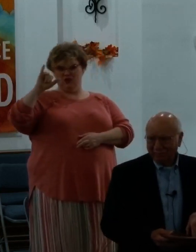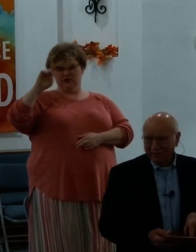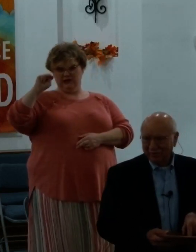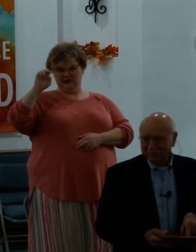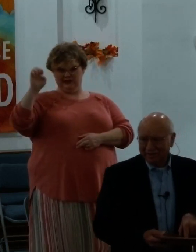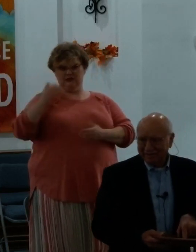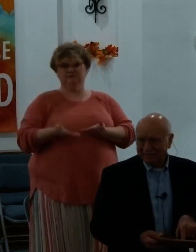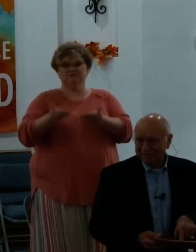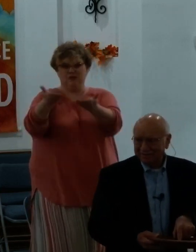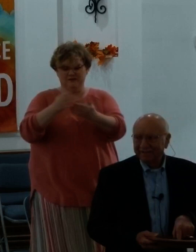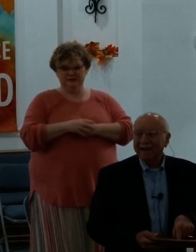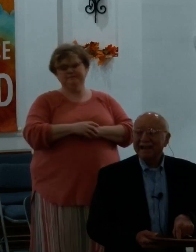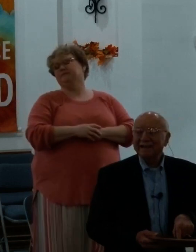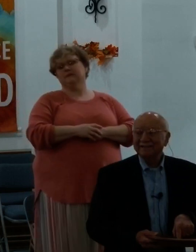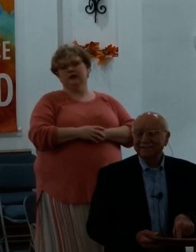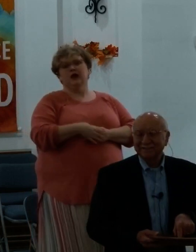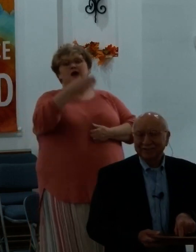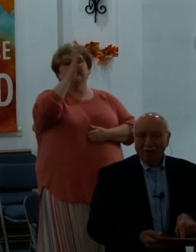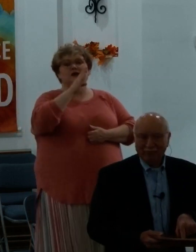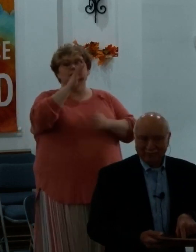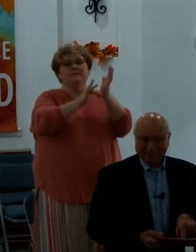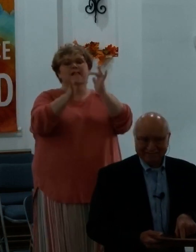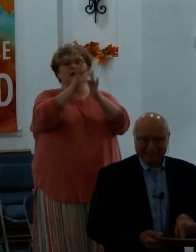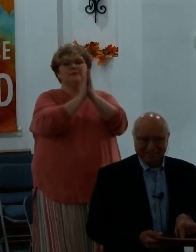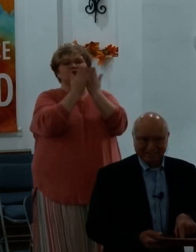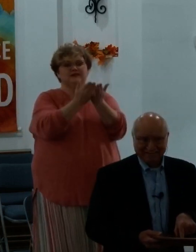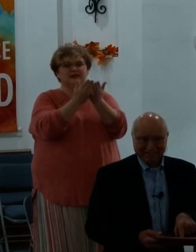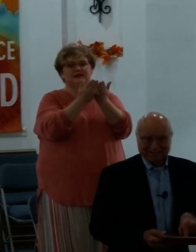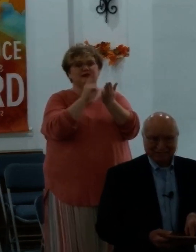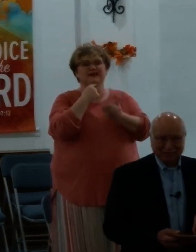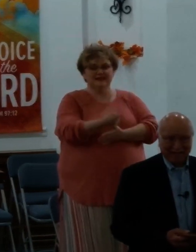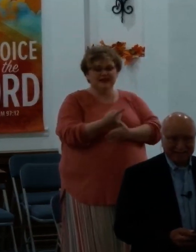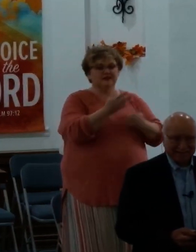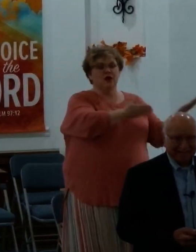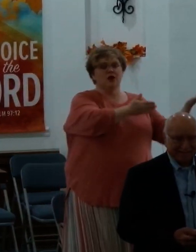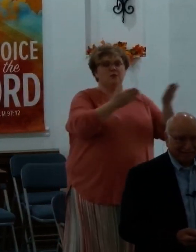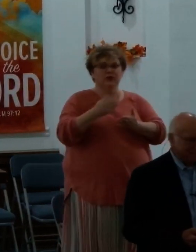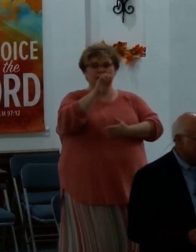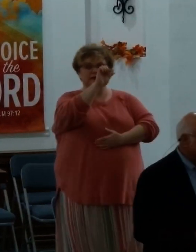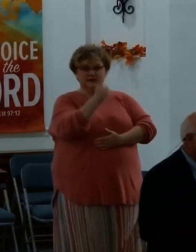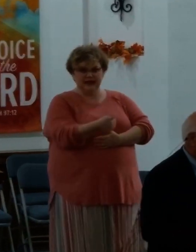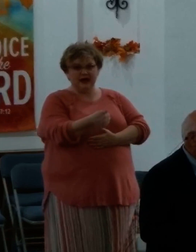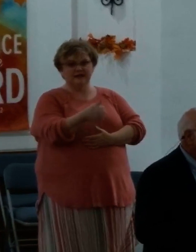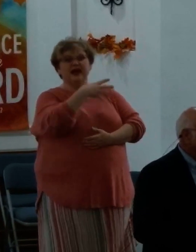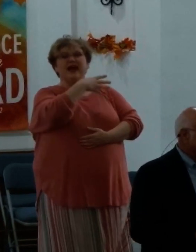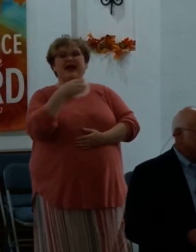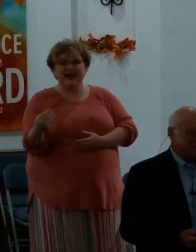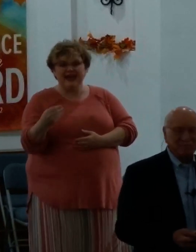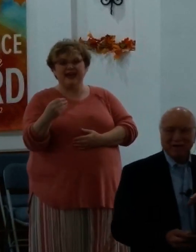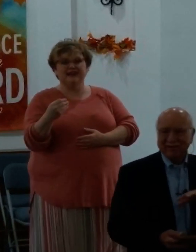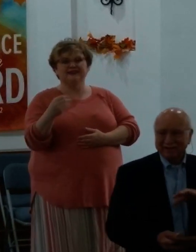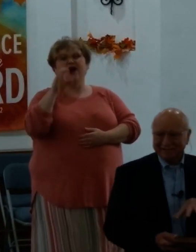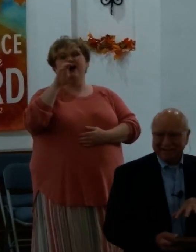says, bring your tithes and offerings. So Cassidy has helped me this morning teach